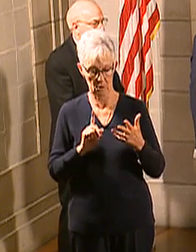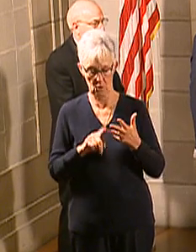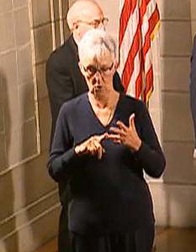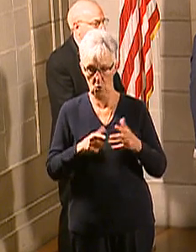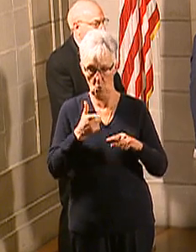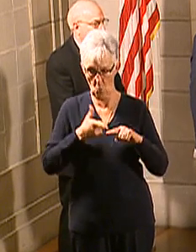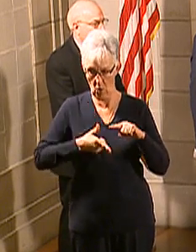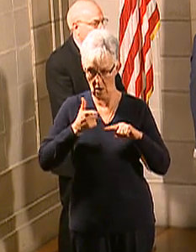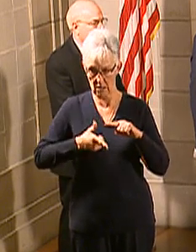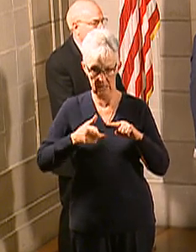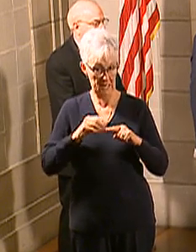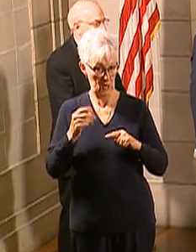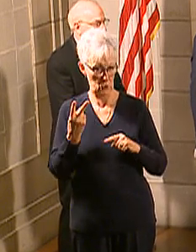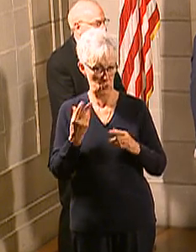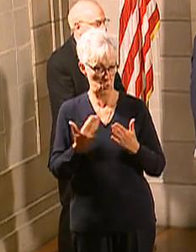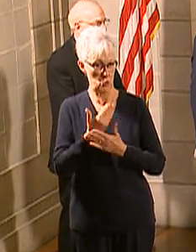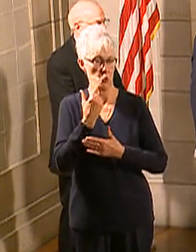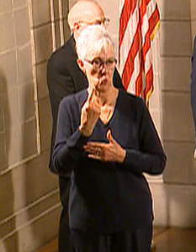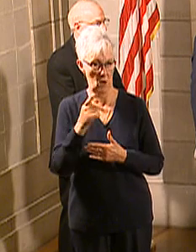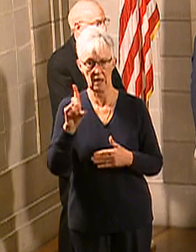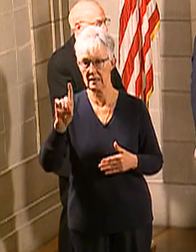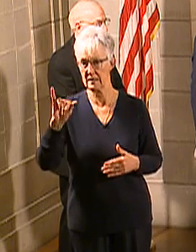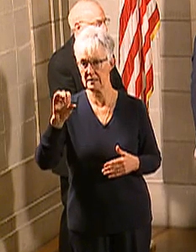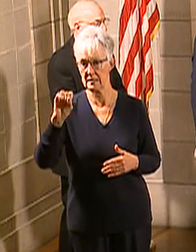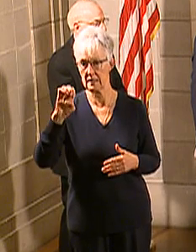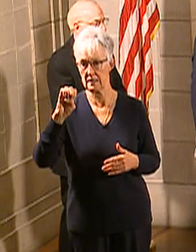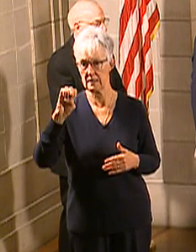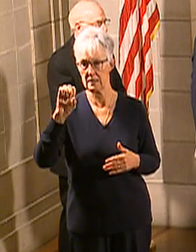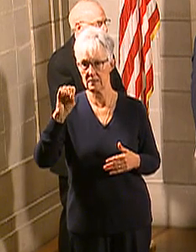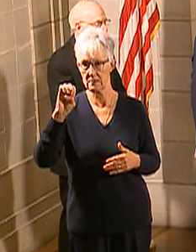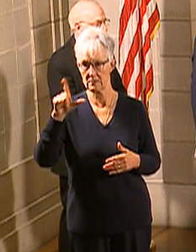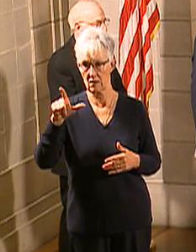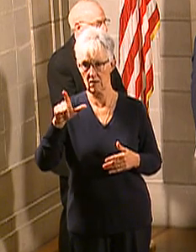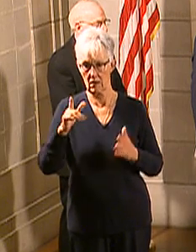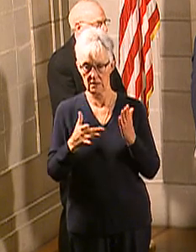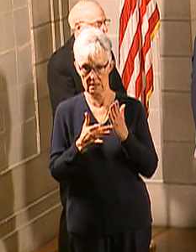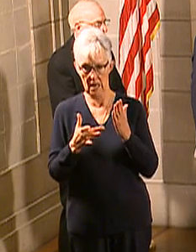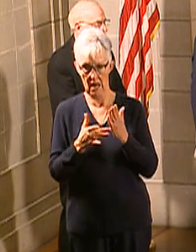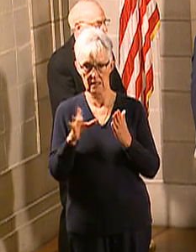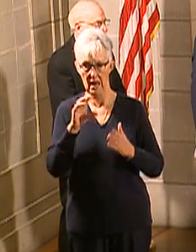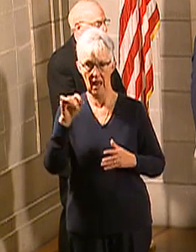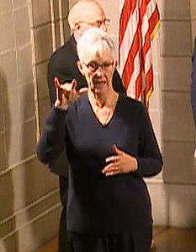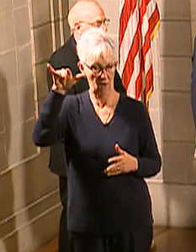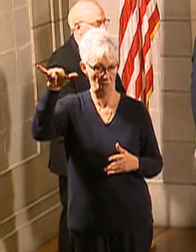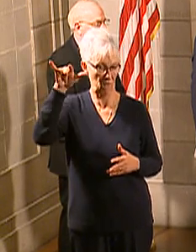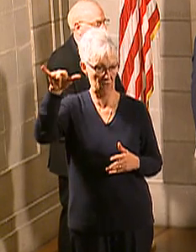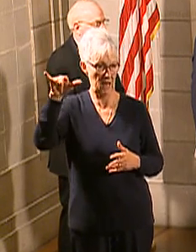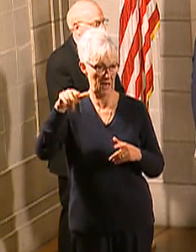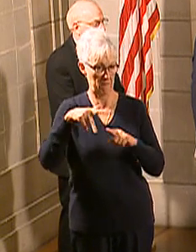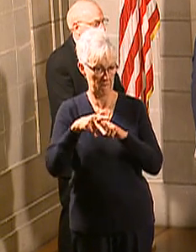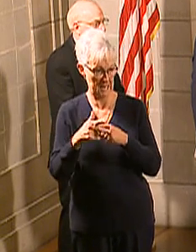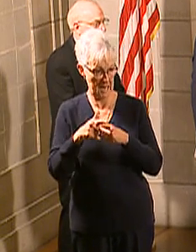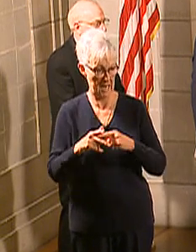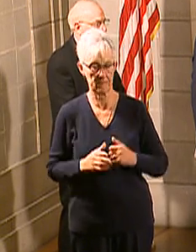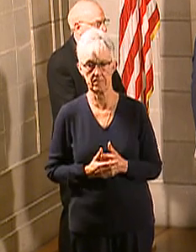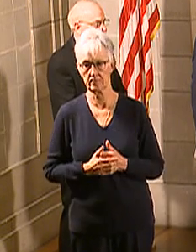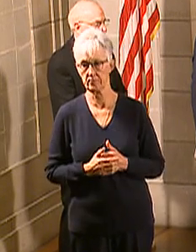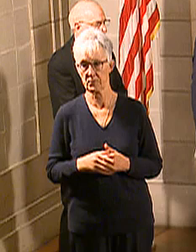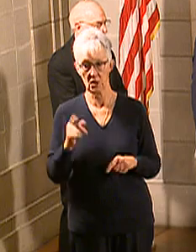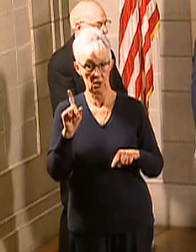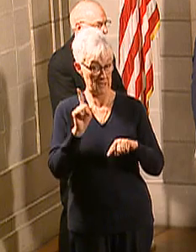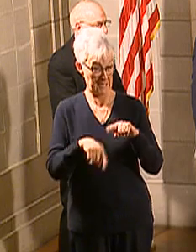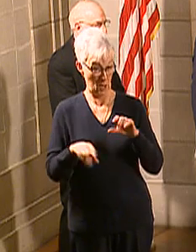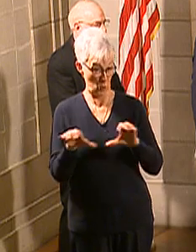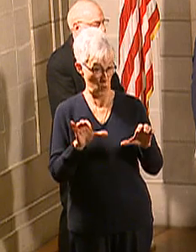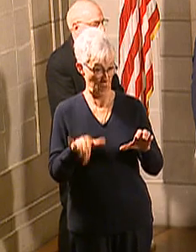and 2 of our newer ones are diesel technician and airframe mechanic. We could not do this without the support of our amazing and